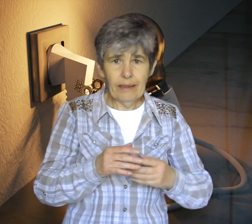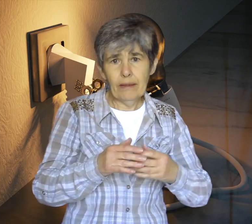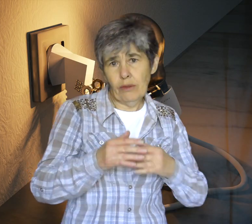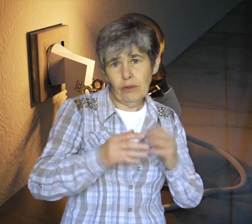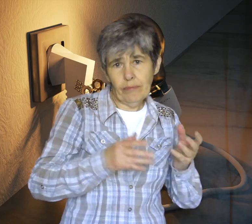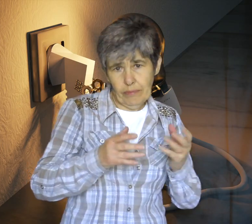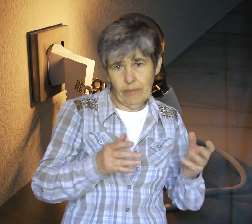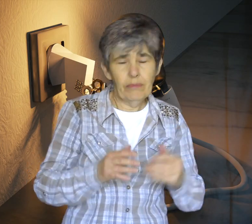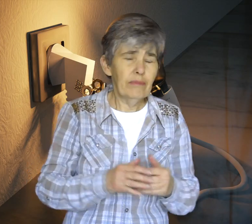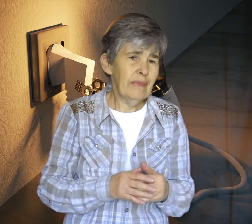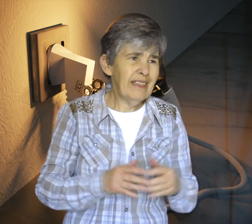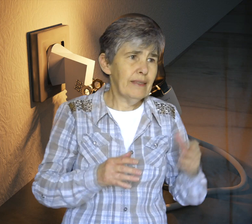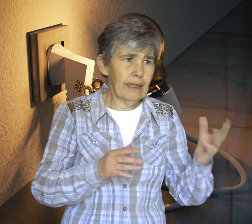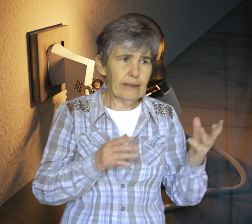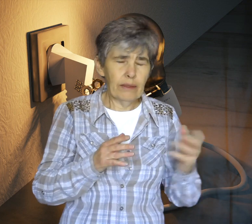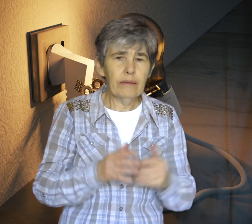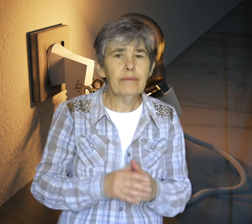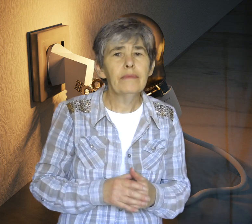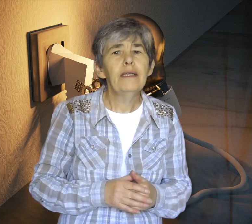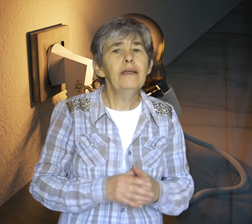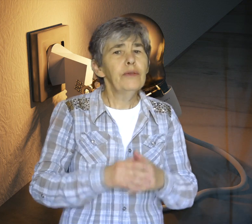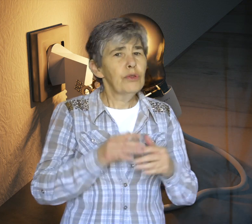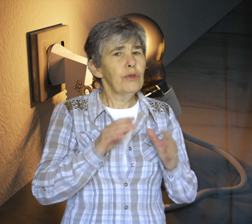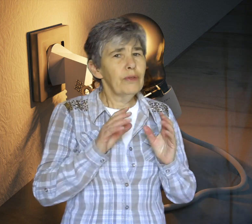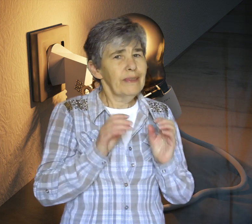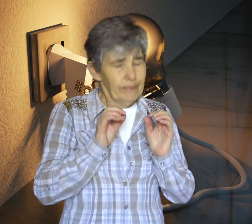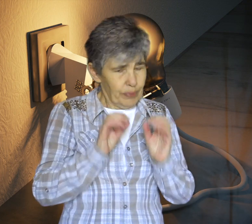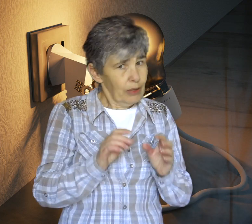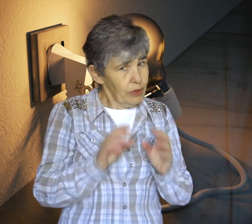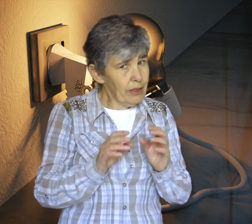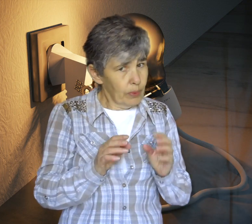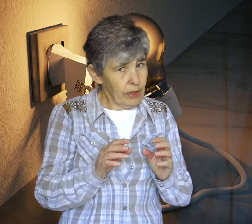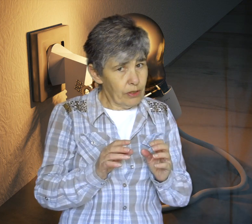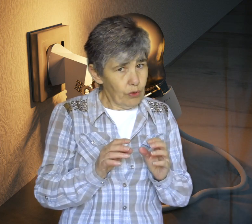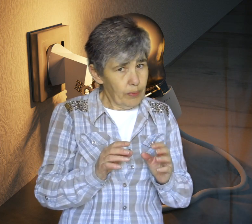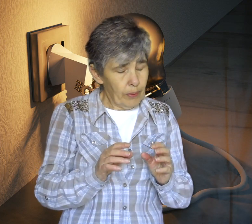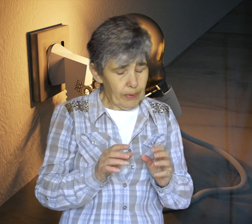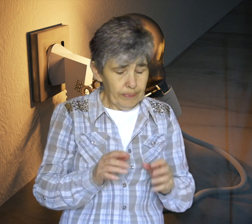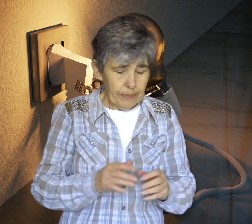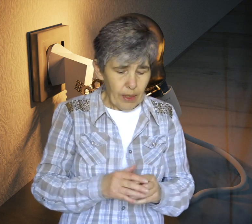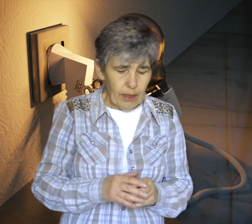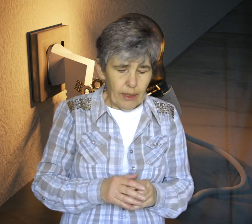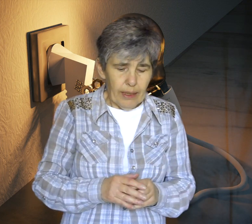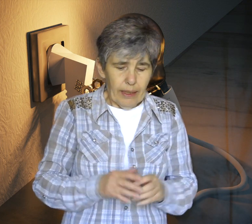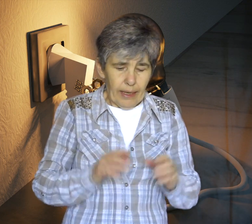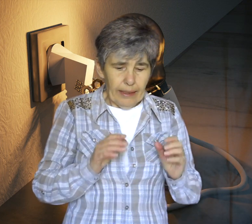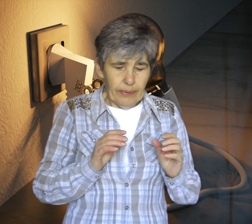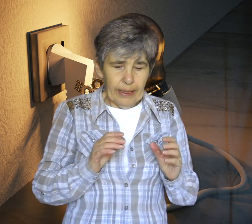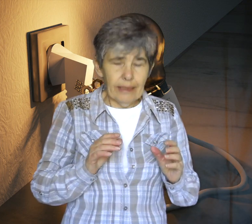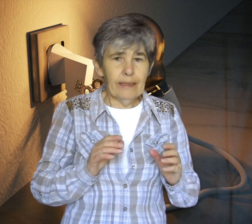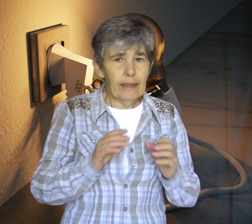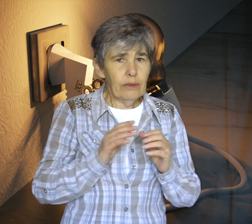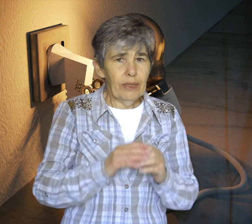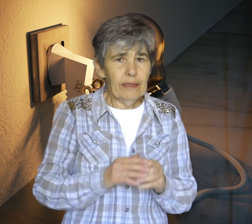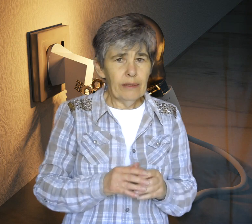know, easy light. So, but I could read the words, no problem. Anyway, I started reading this